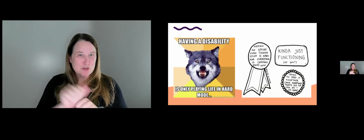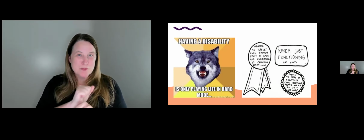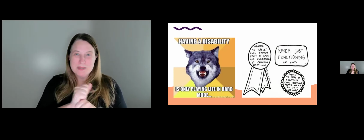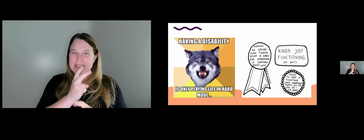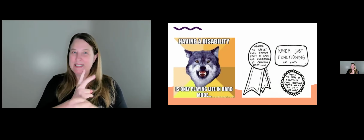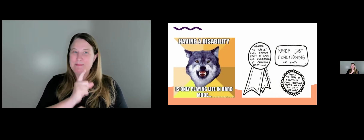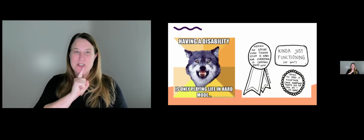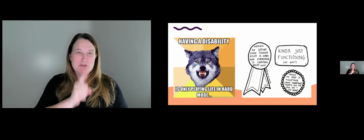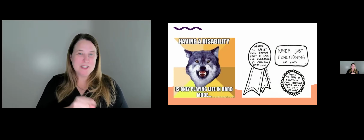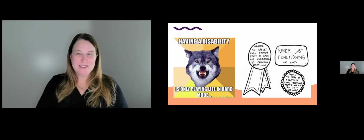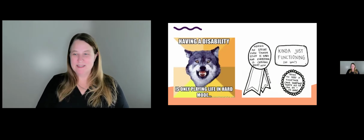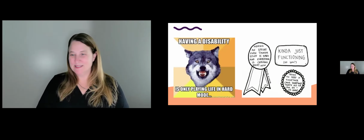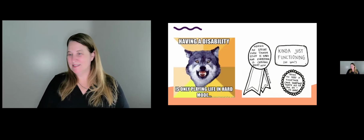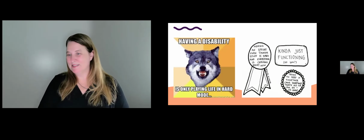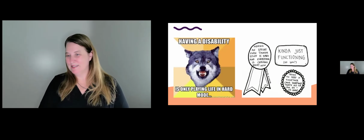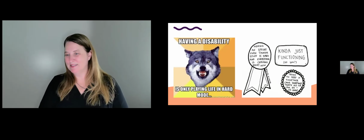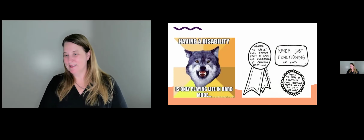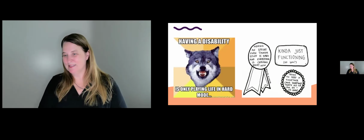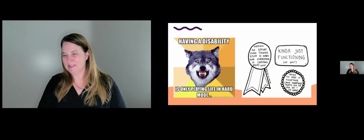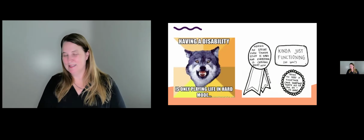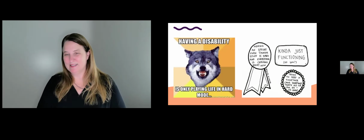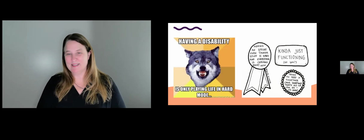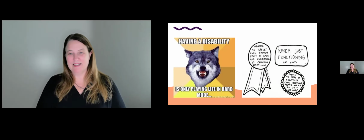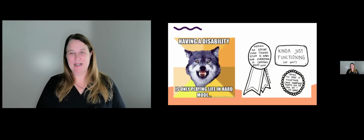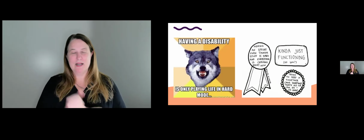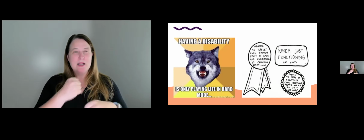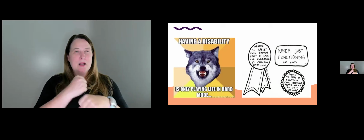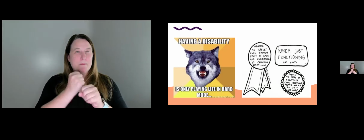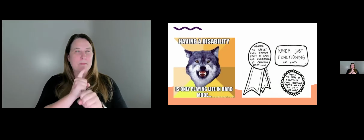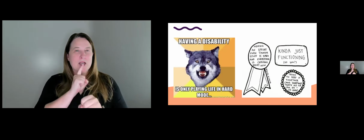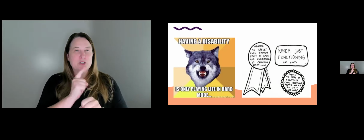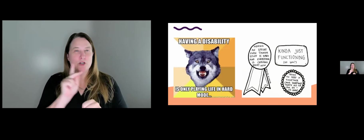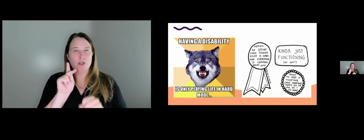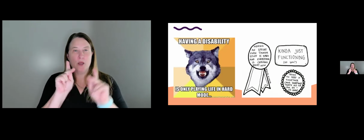So keeping it real, just really keeping it real.